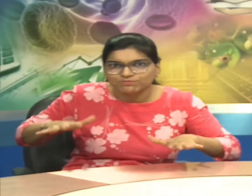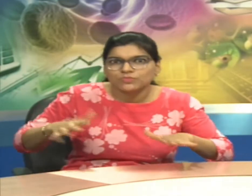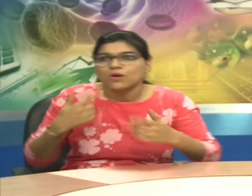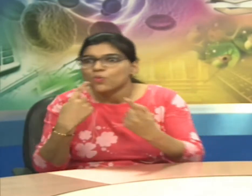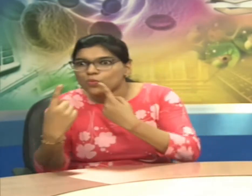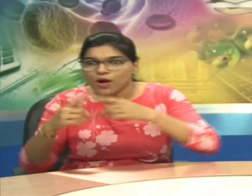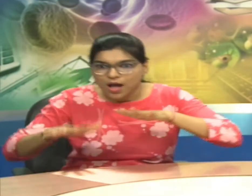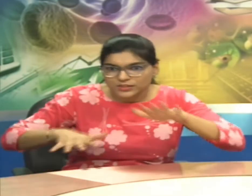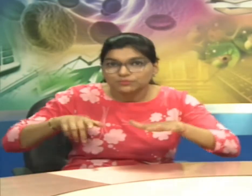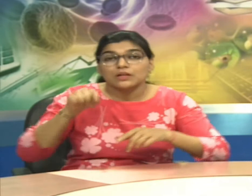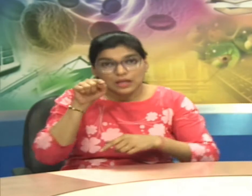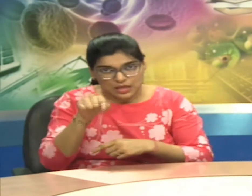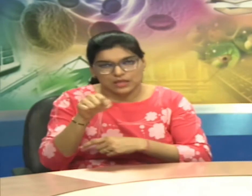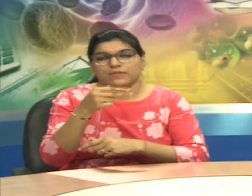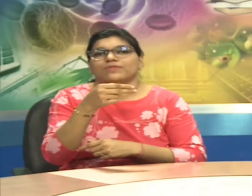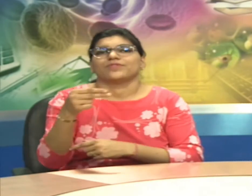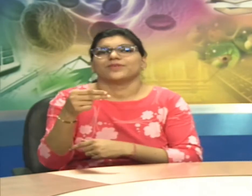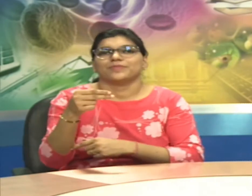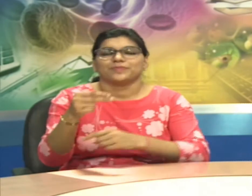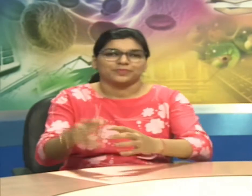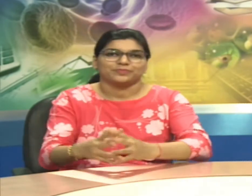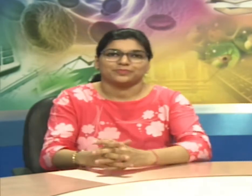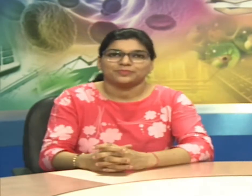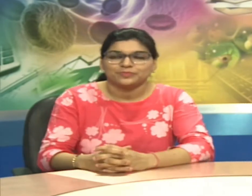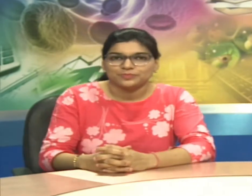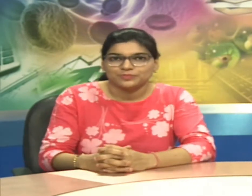different actions are termed as performed.